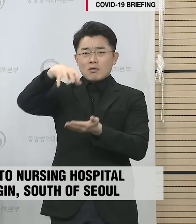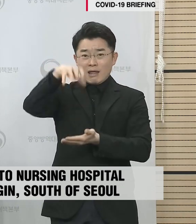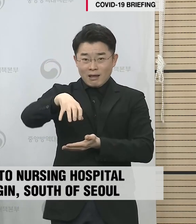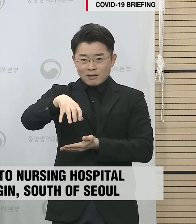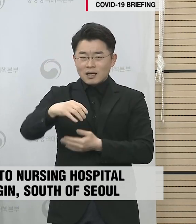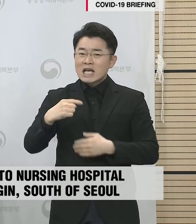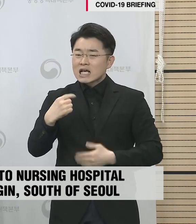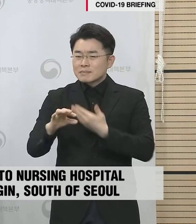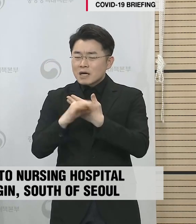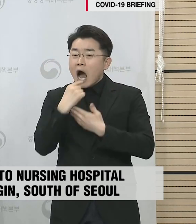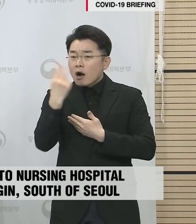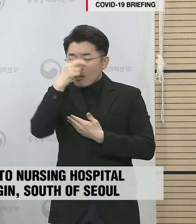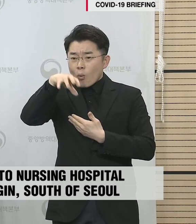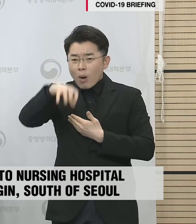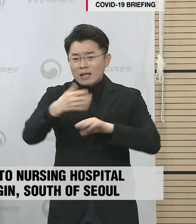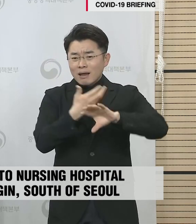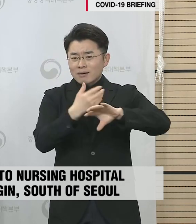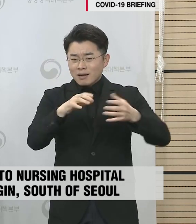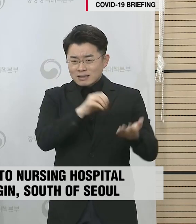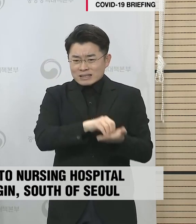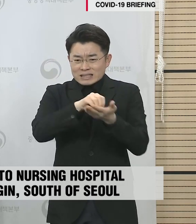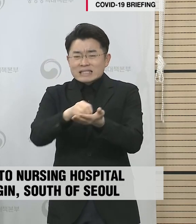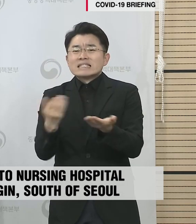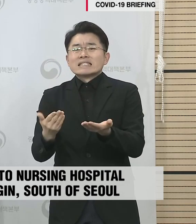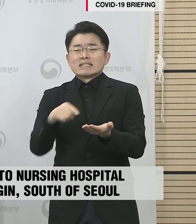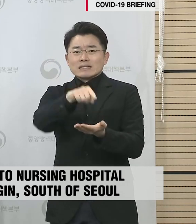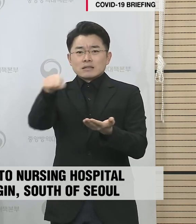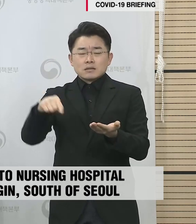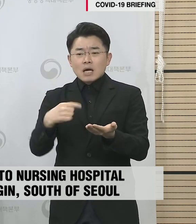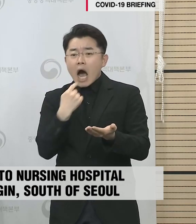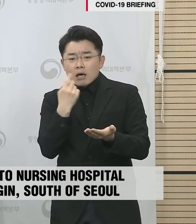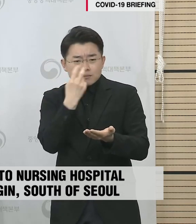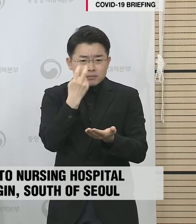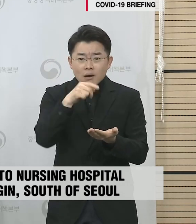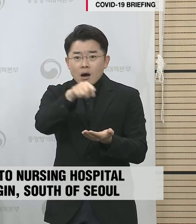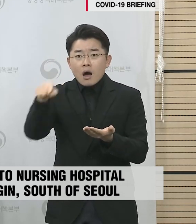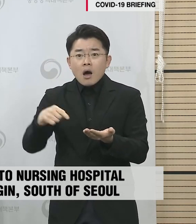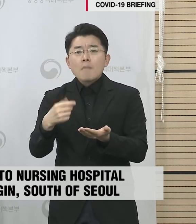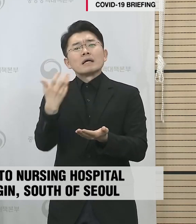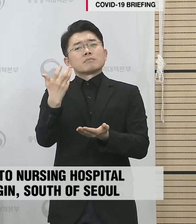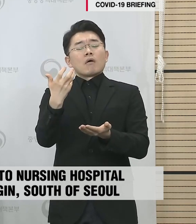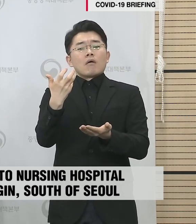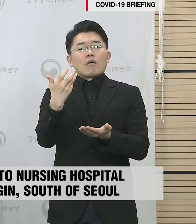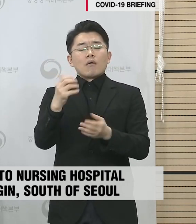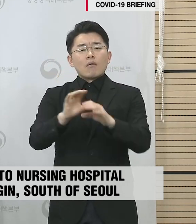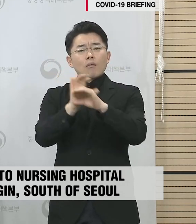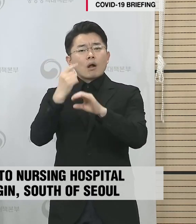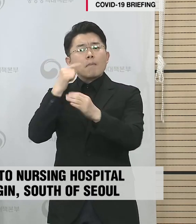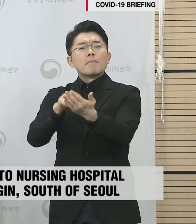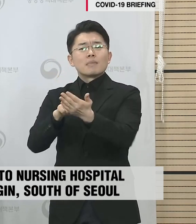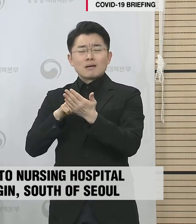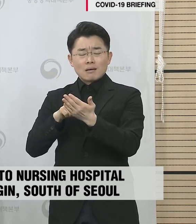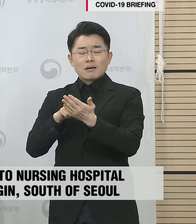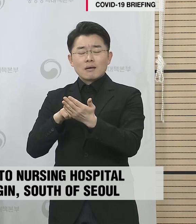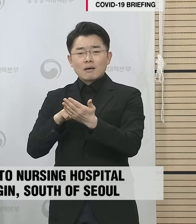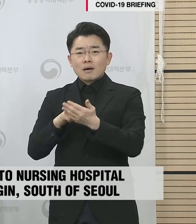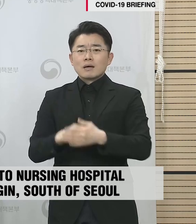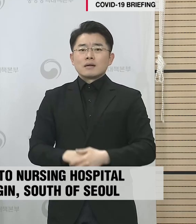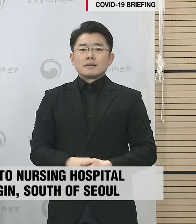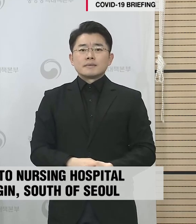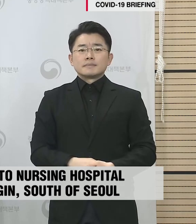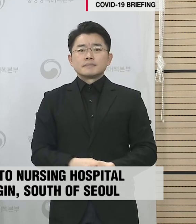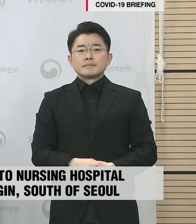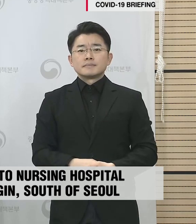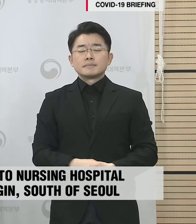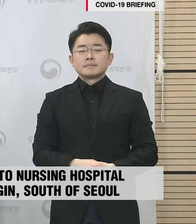we identified that at a makeshift testing site at Dongducheon City, we identified about